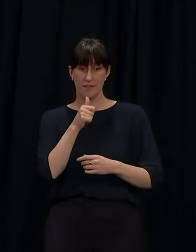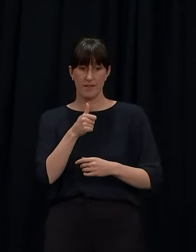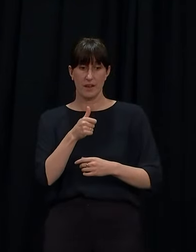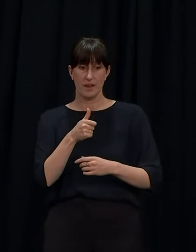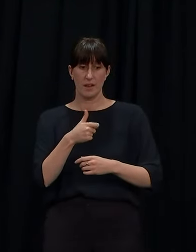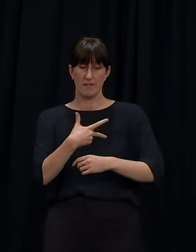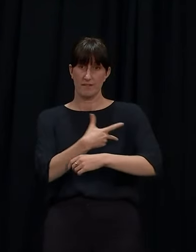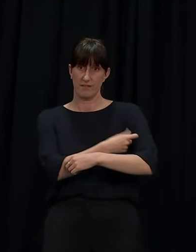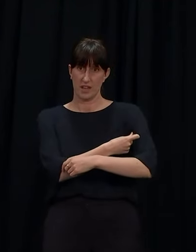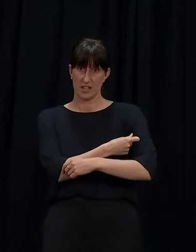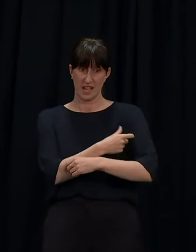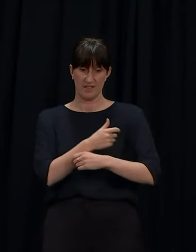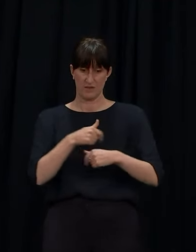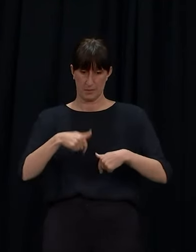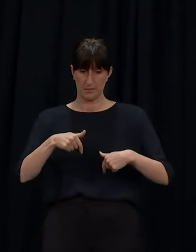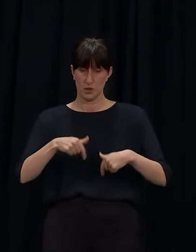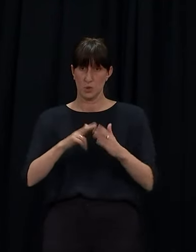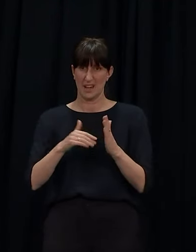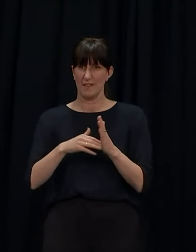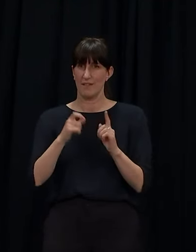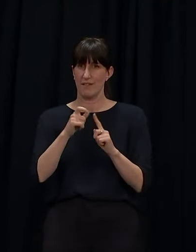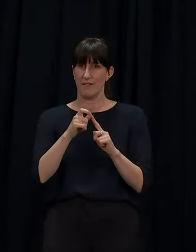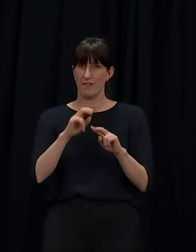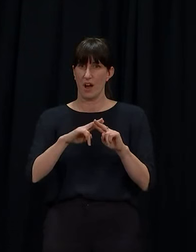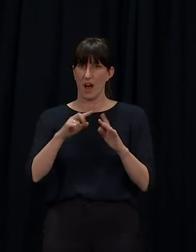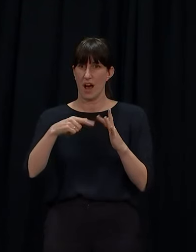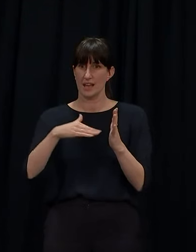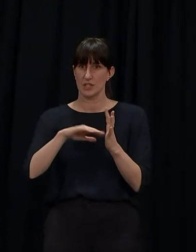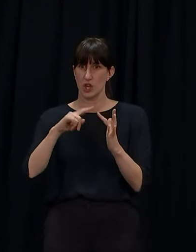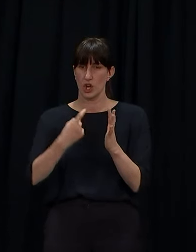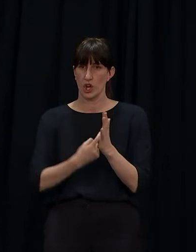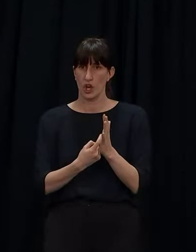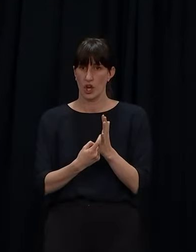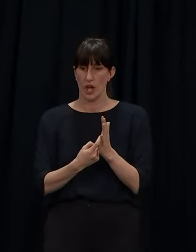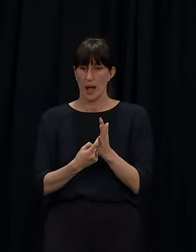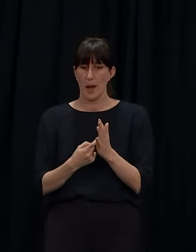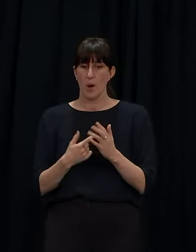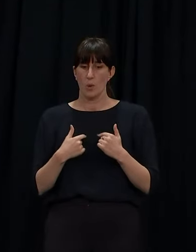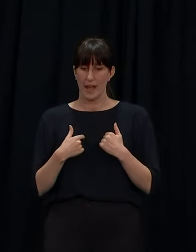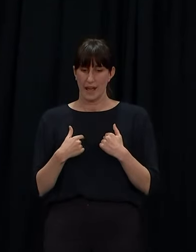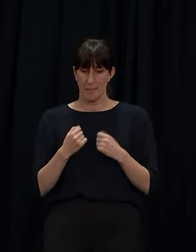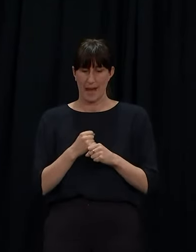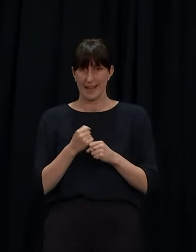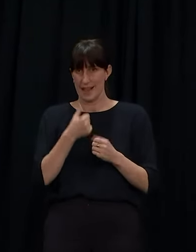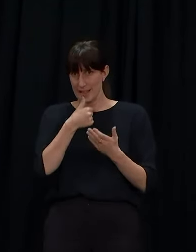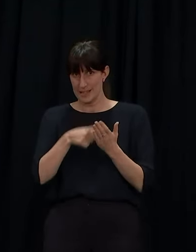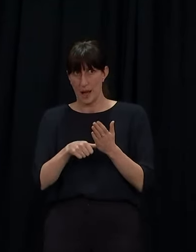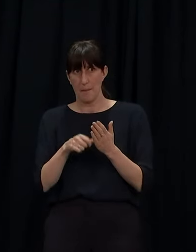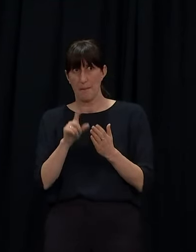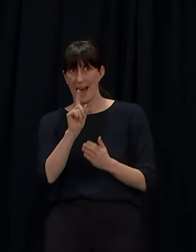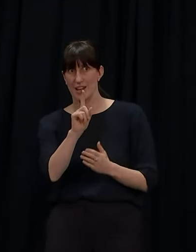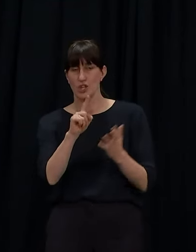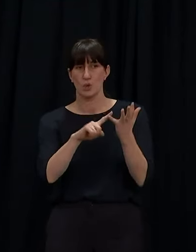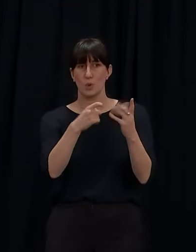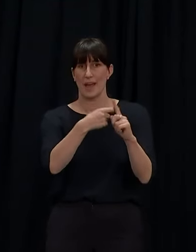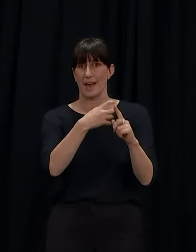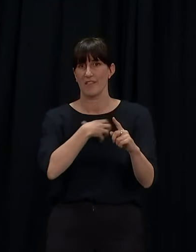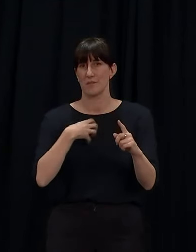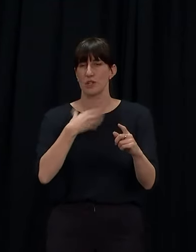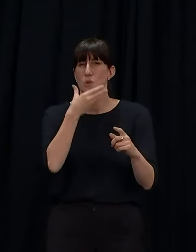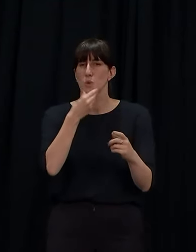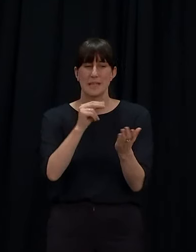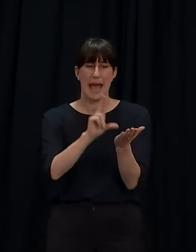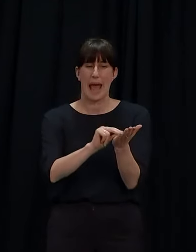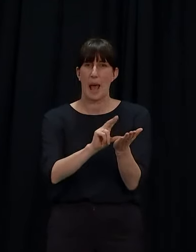produce something that sits within the app that's produced by the UK government. And that's why in the long run, I think we're all wanting to see something that